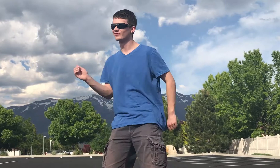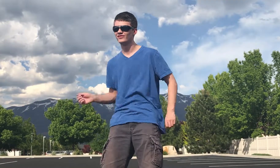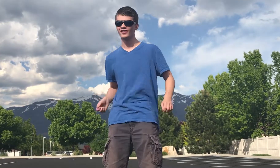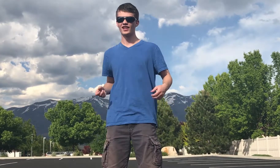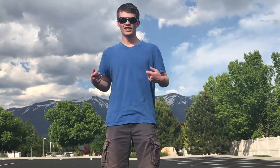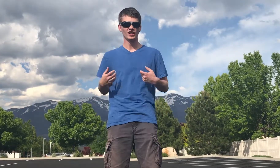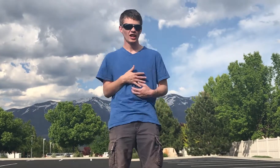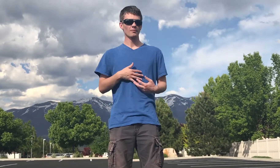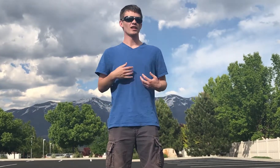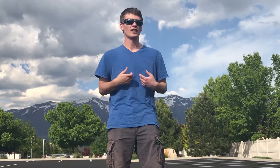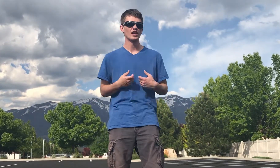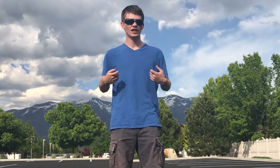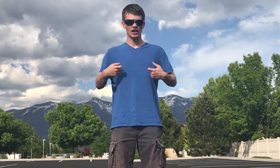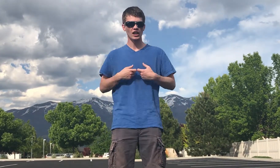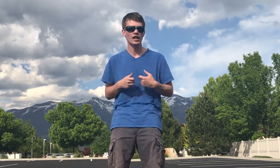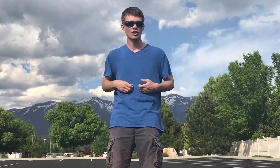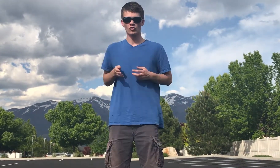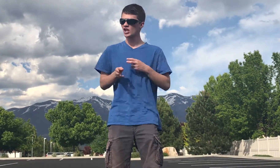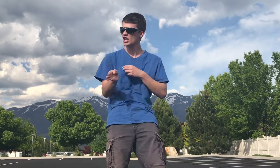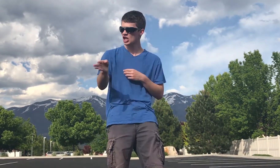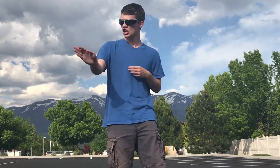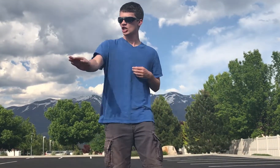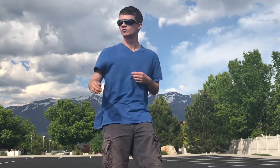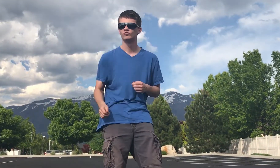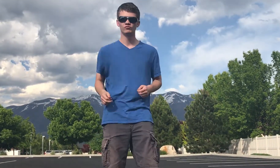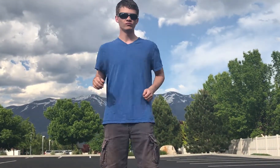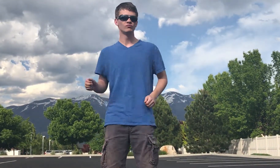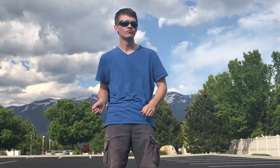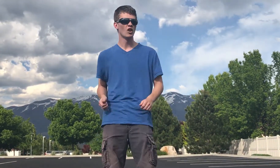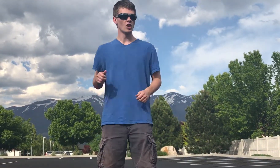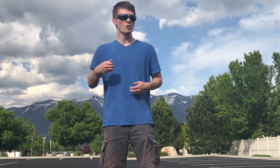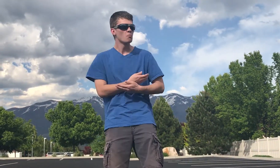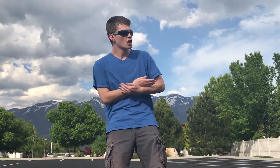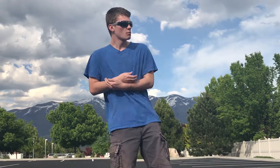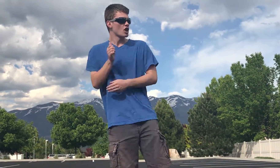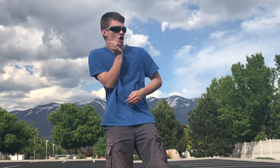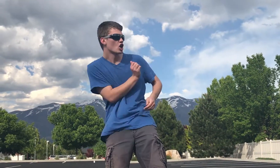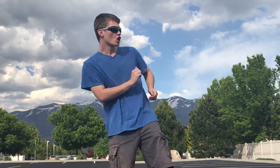Shot me like electric ear Baby girl